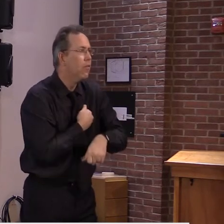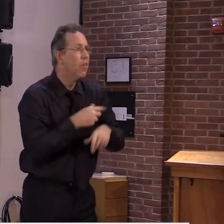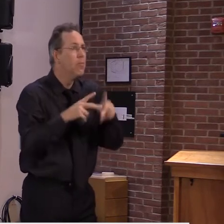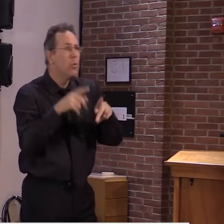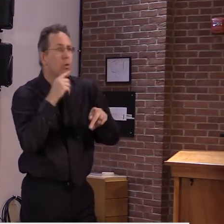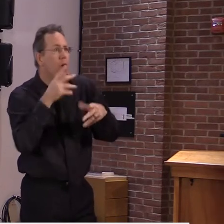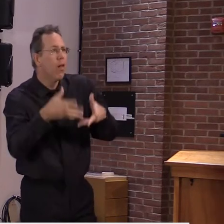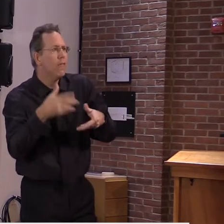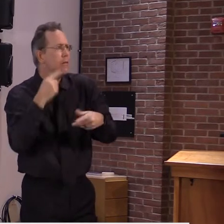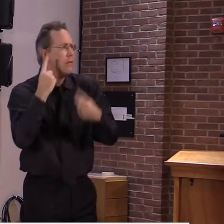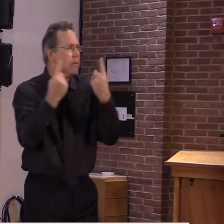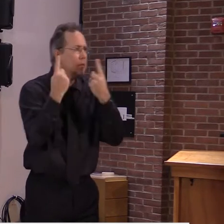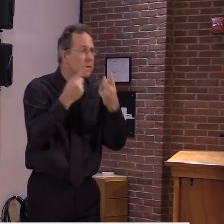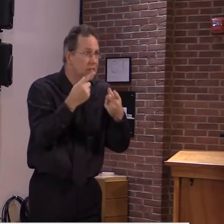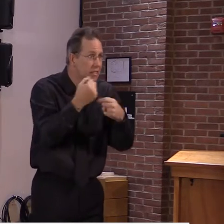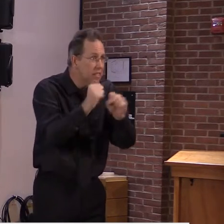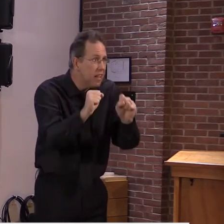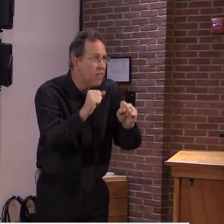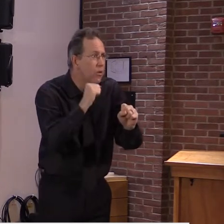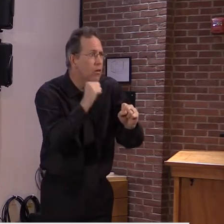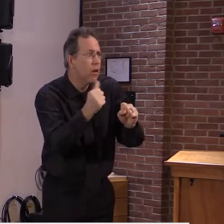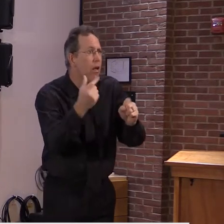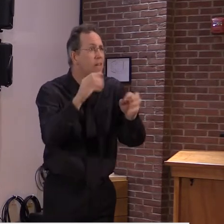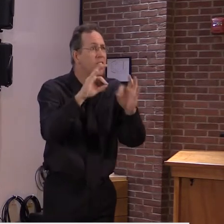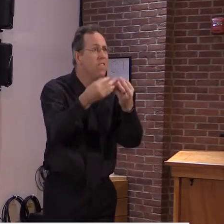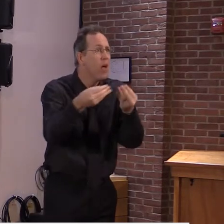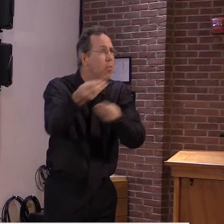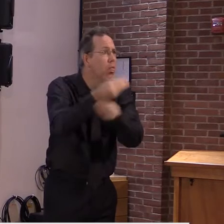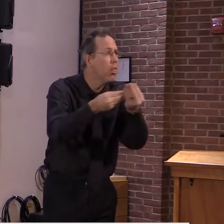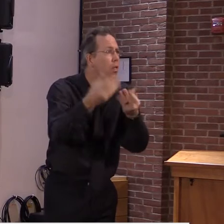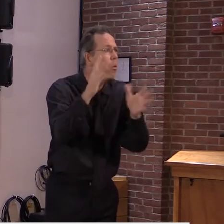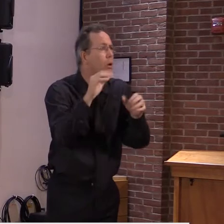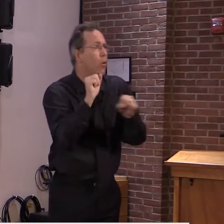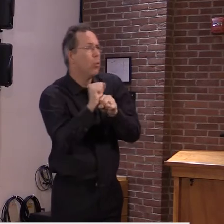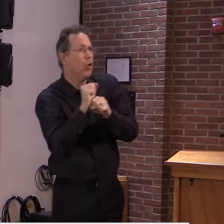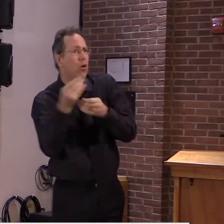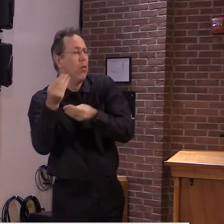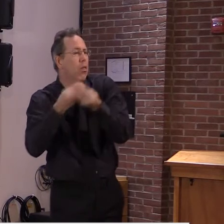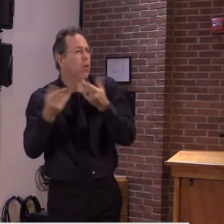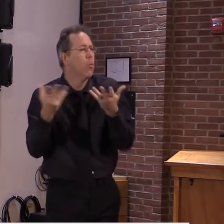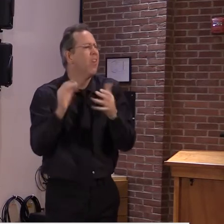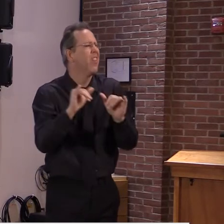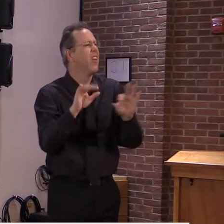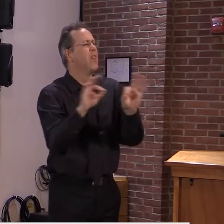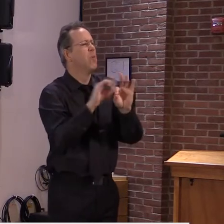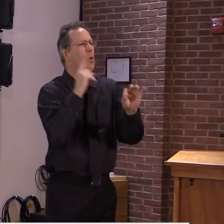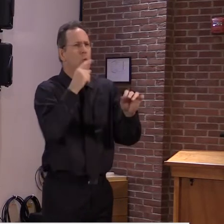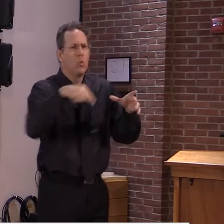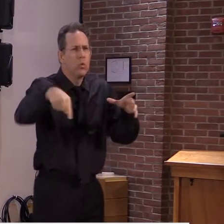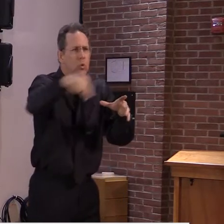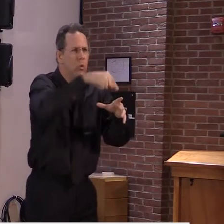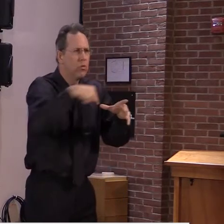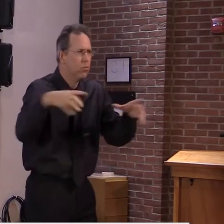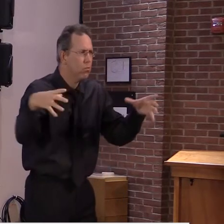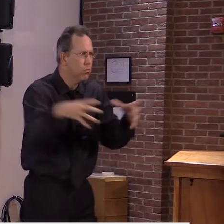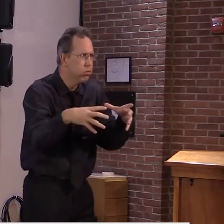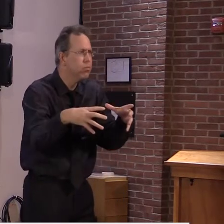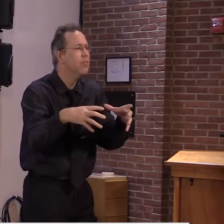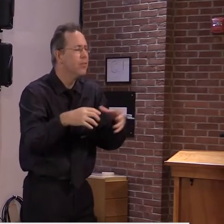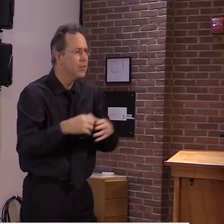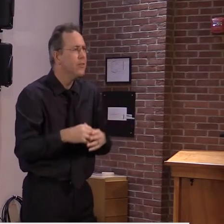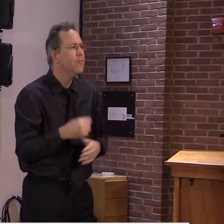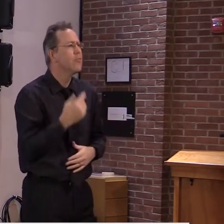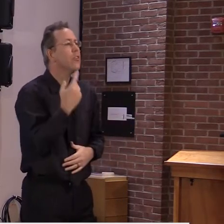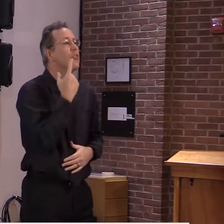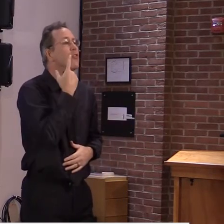and having people like Dr. Fauci appear on camera getting the vaccine should help that effort, I would hope. But